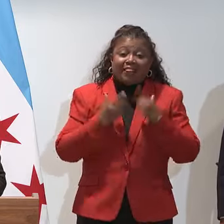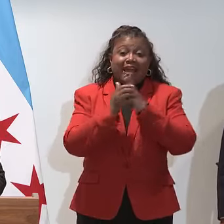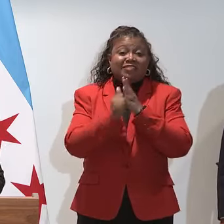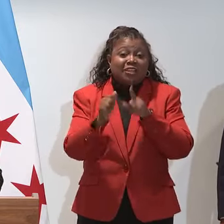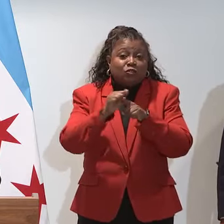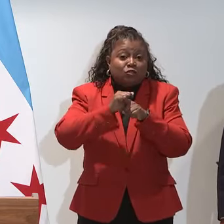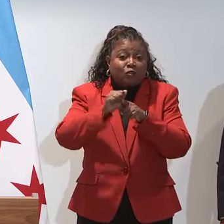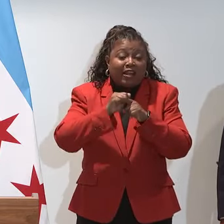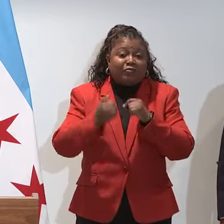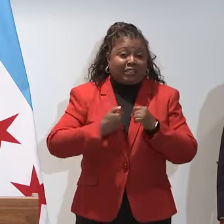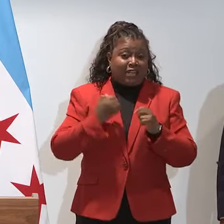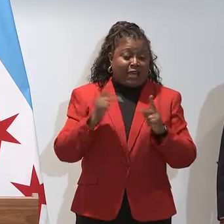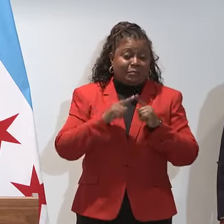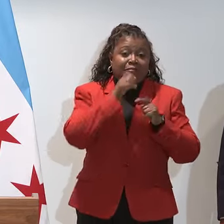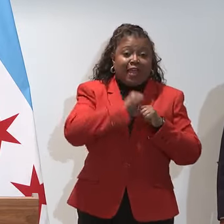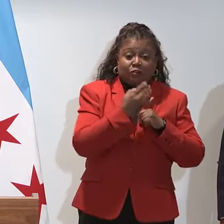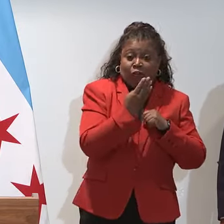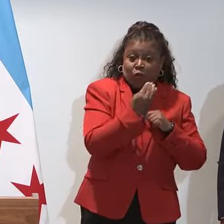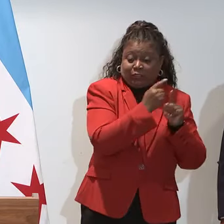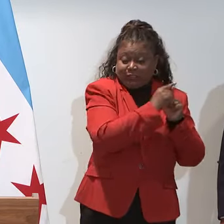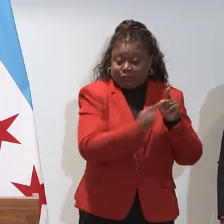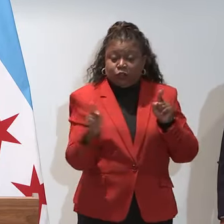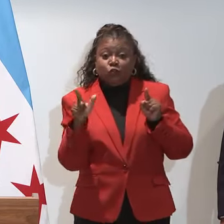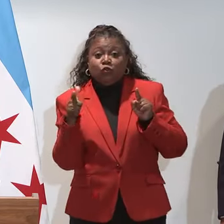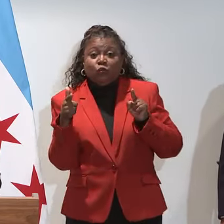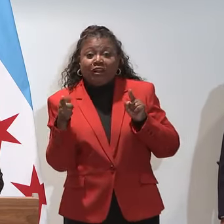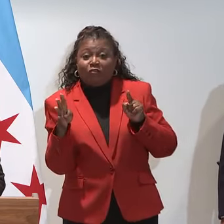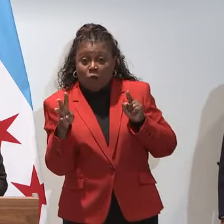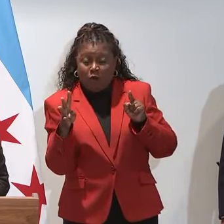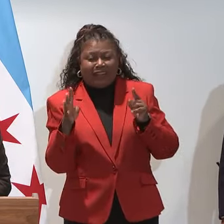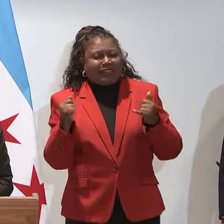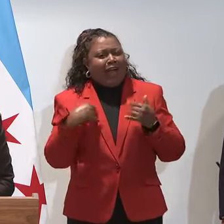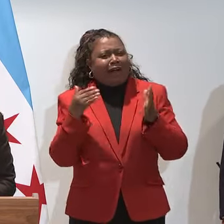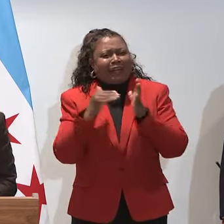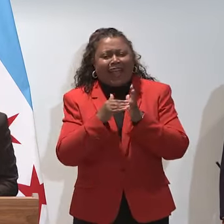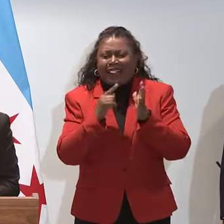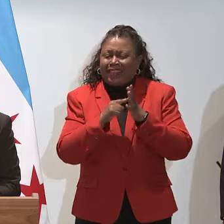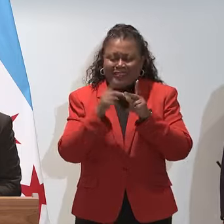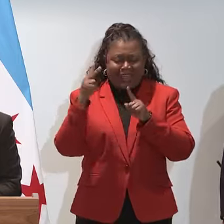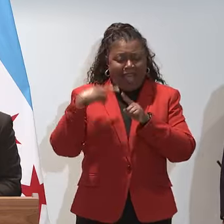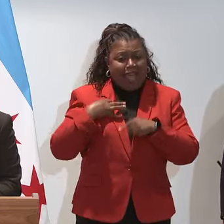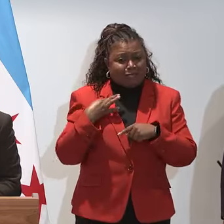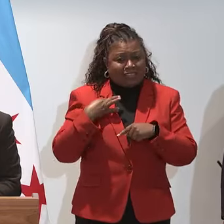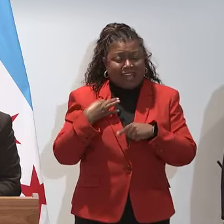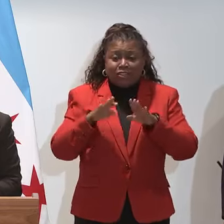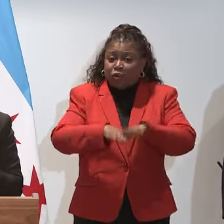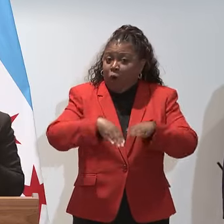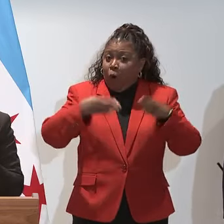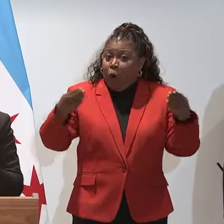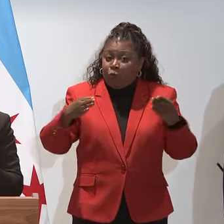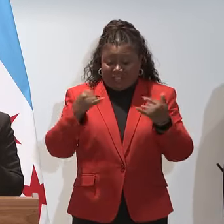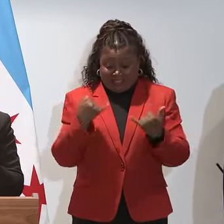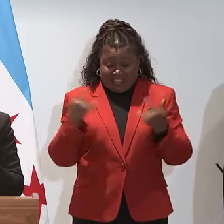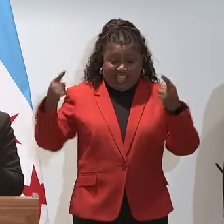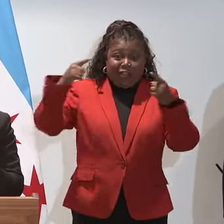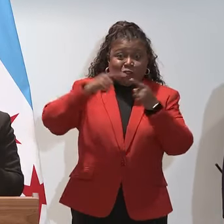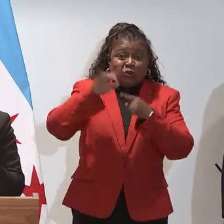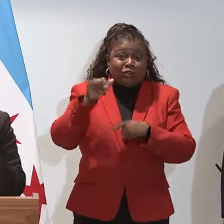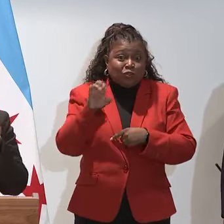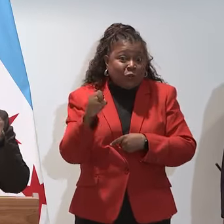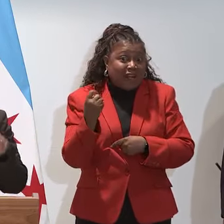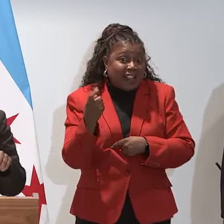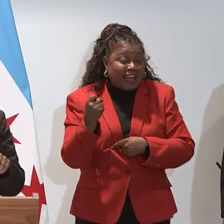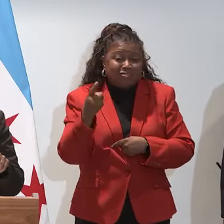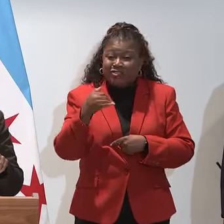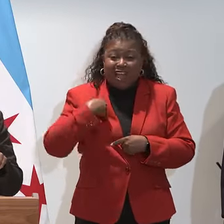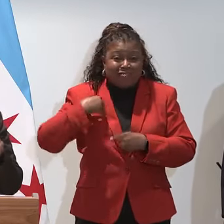skills training for young people ages 14 to 24. Now again, these applications are open just till June 11th.